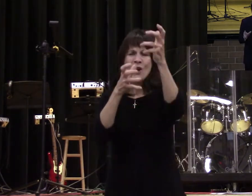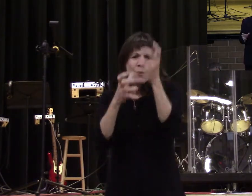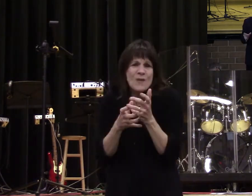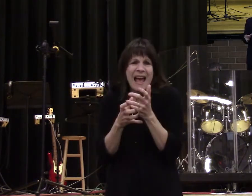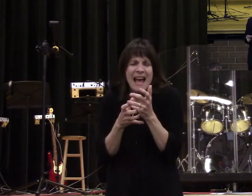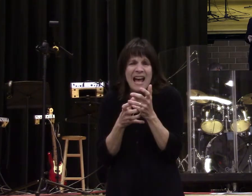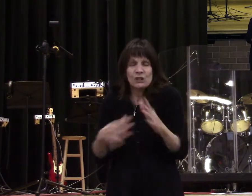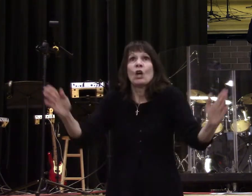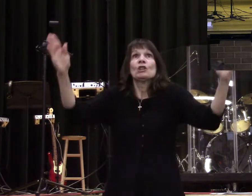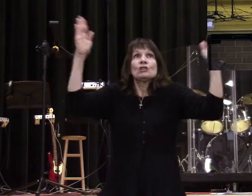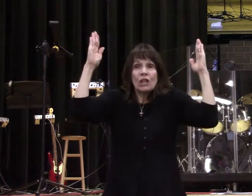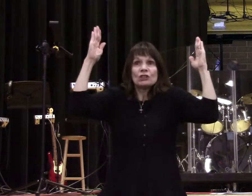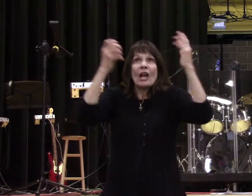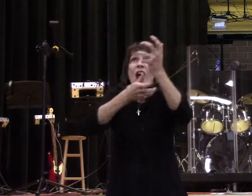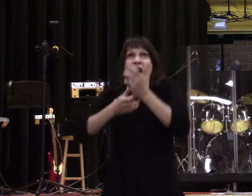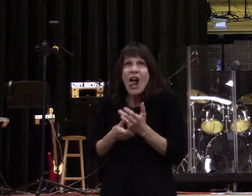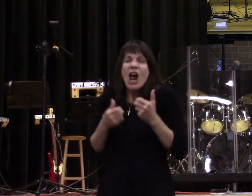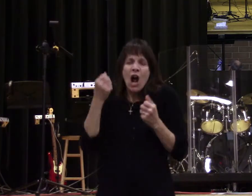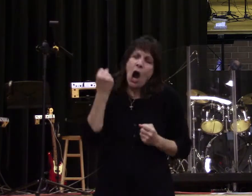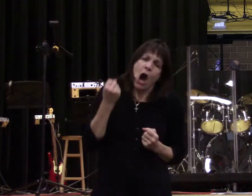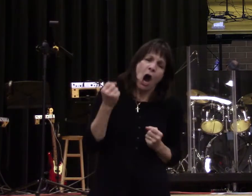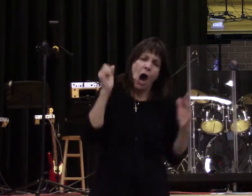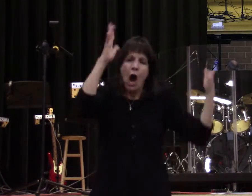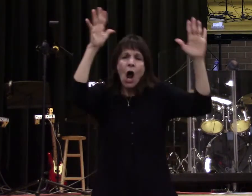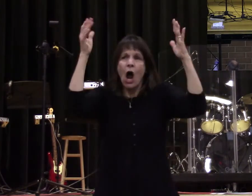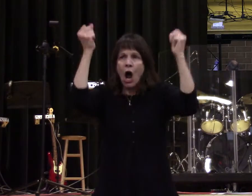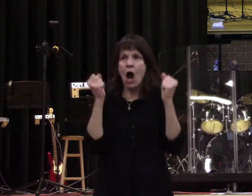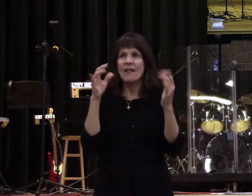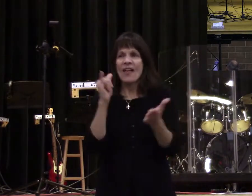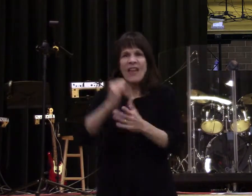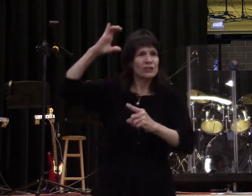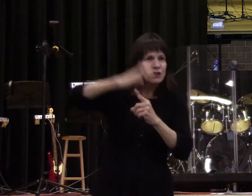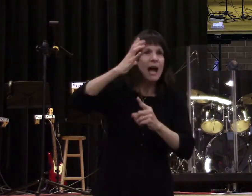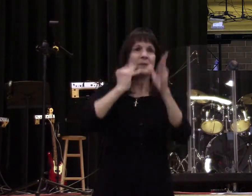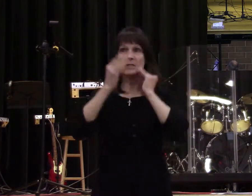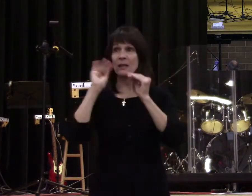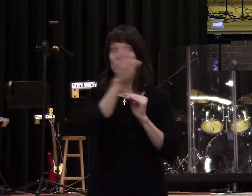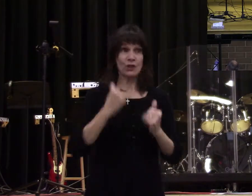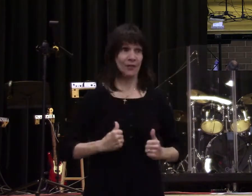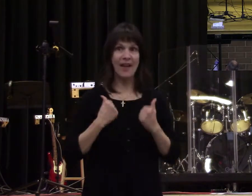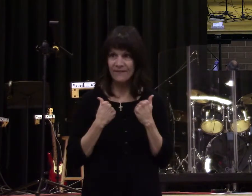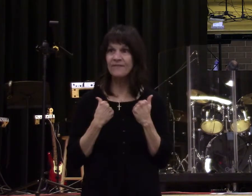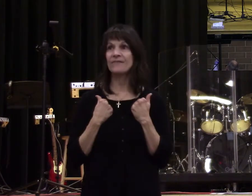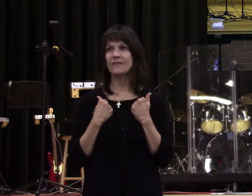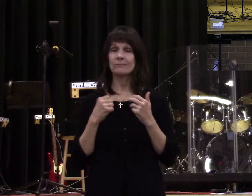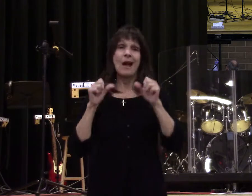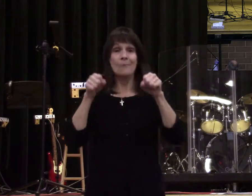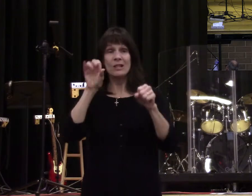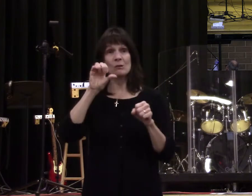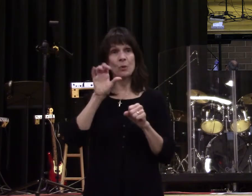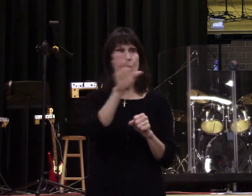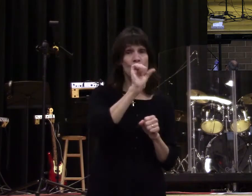the best of the best. That's the best of your day. That's what you dream about. What the best of our days should be,